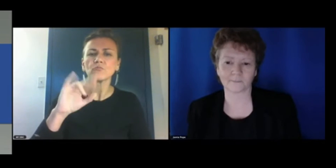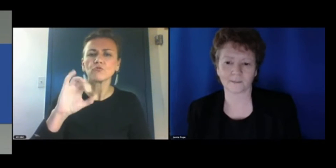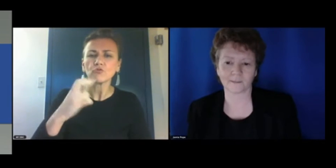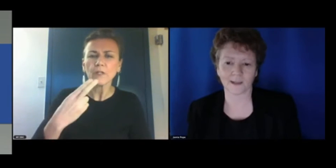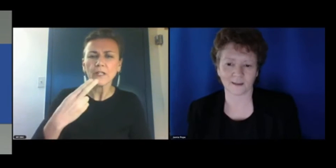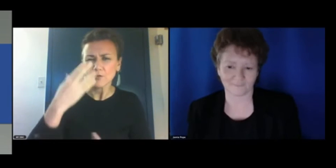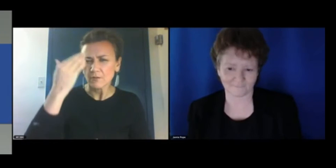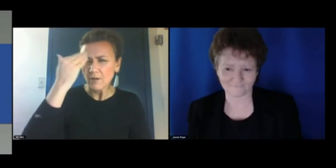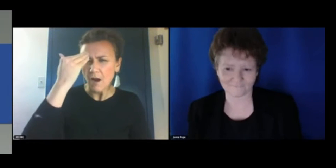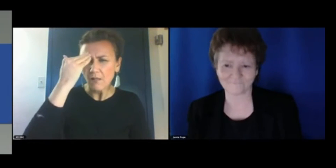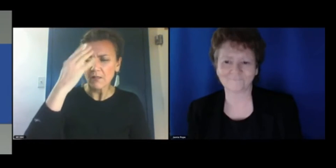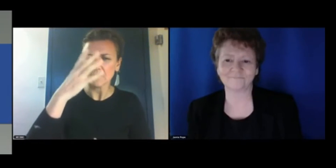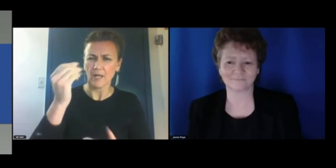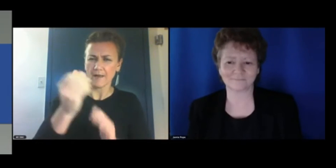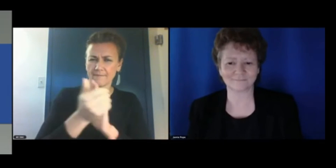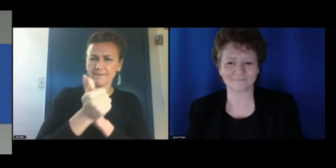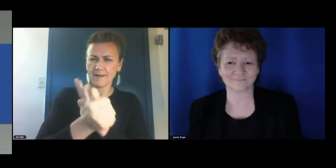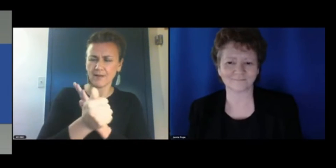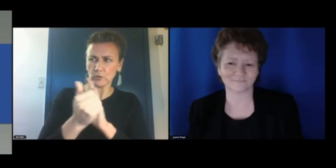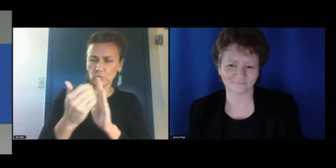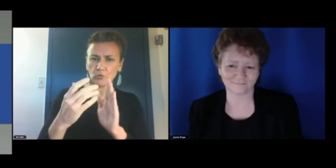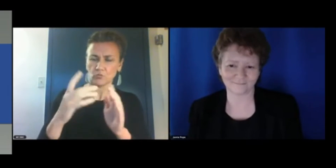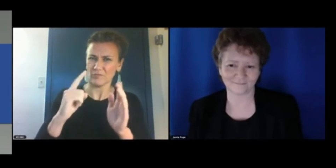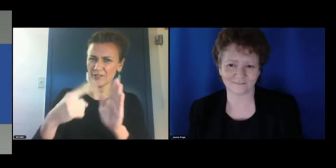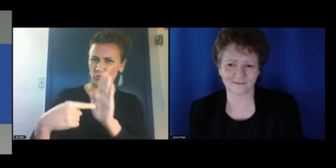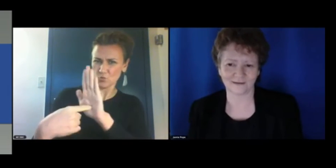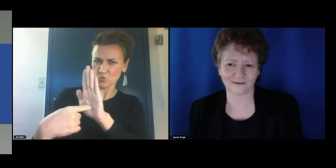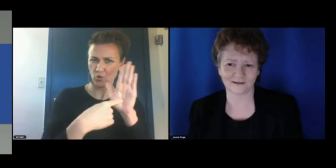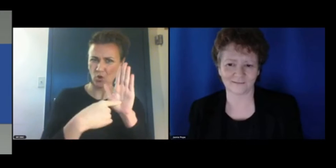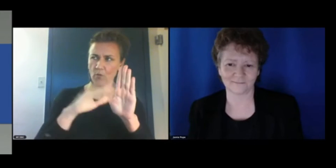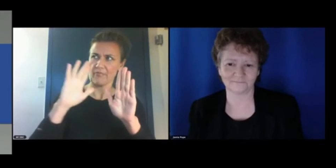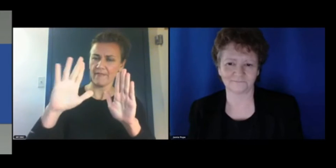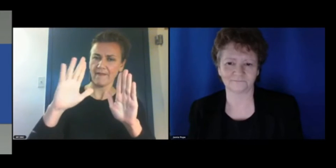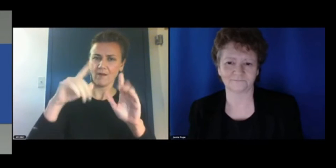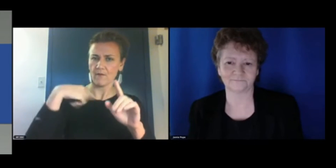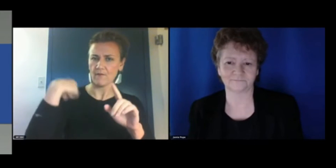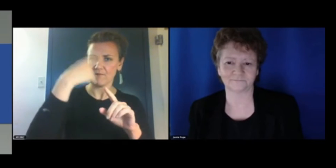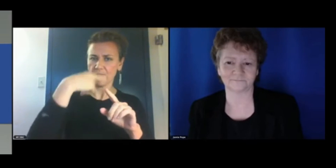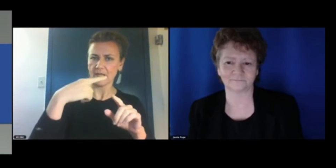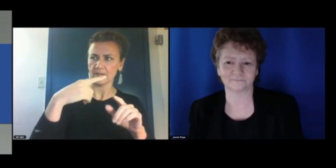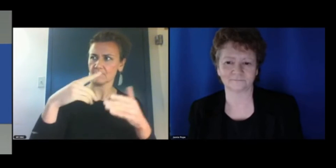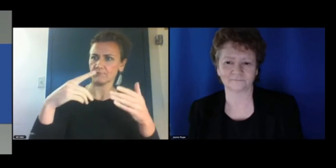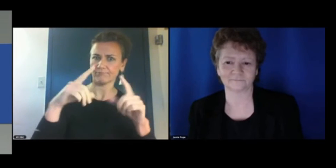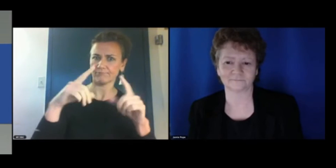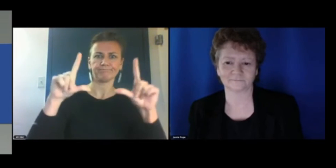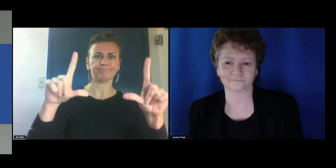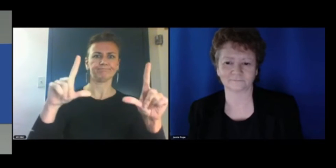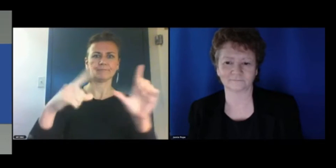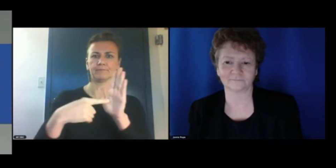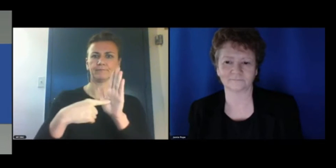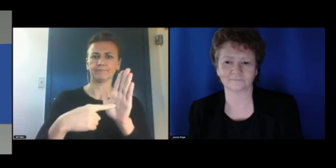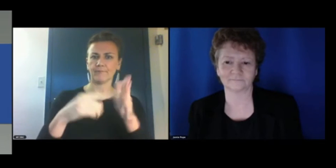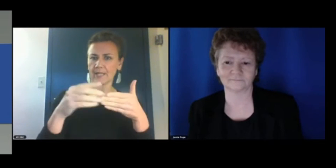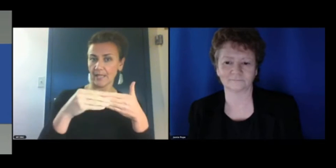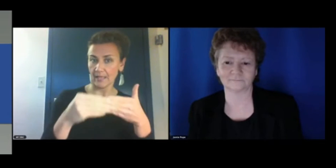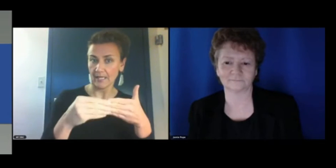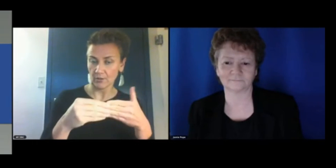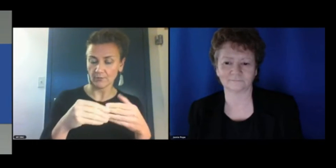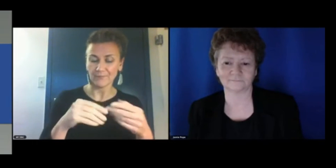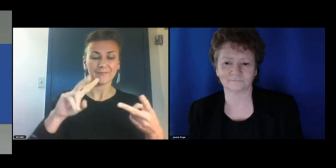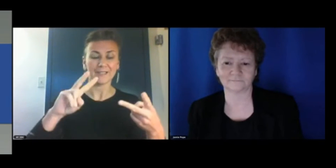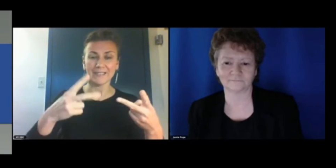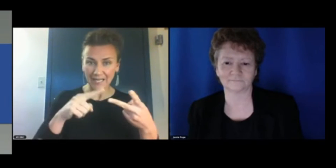and they get to share their experience. They have so much knowledge and so many skills that they could